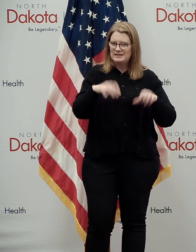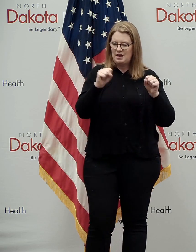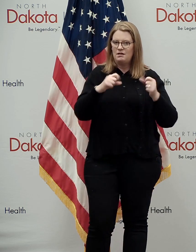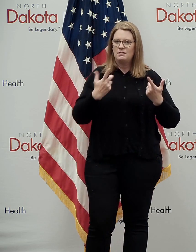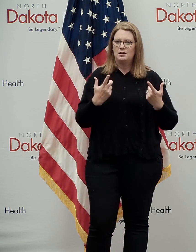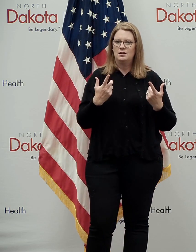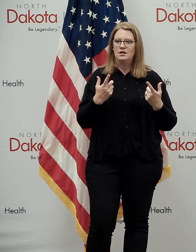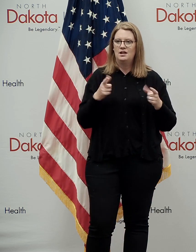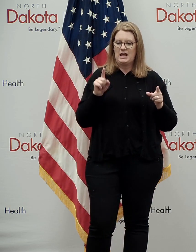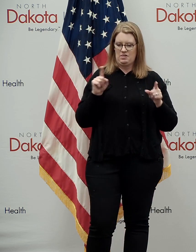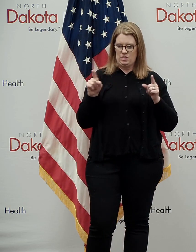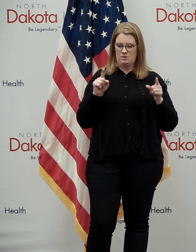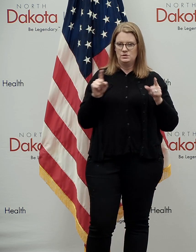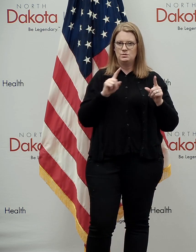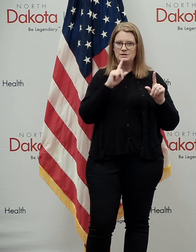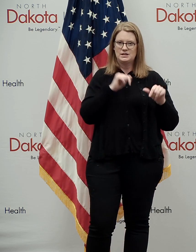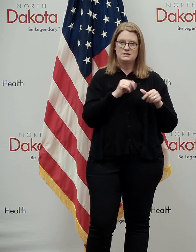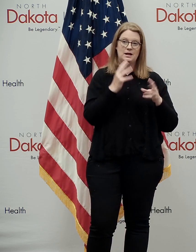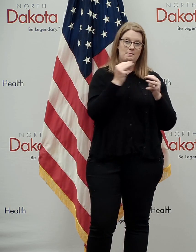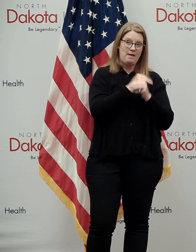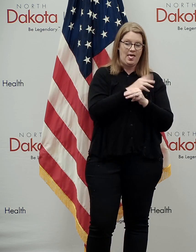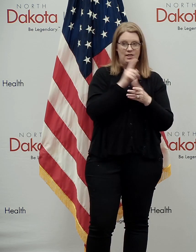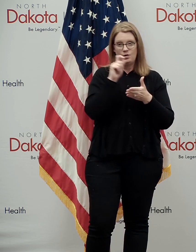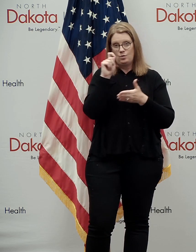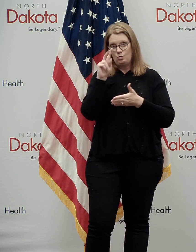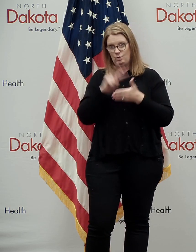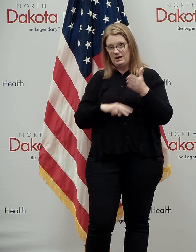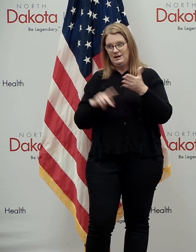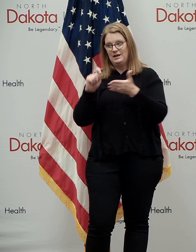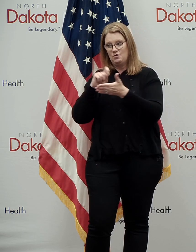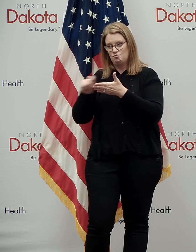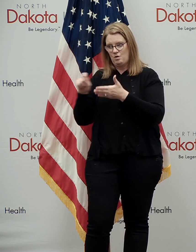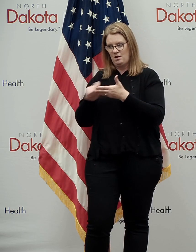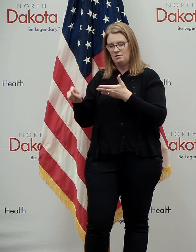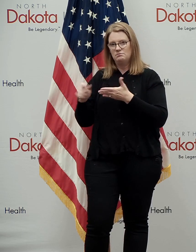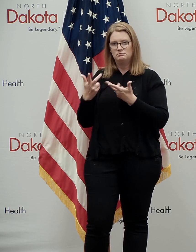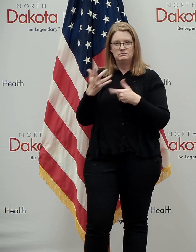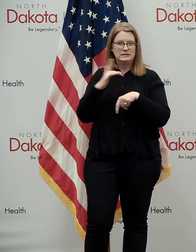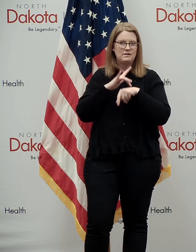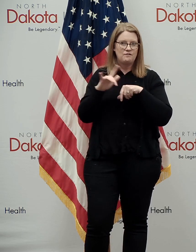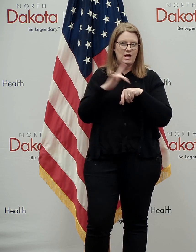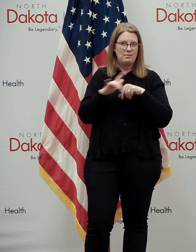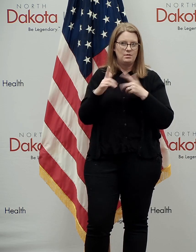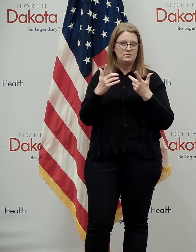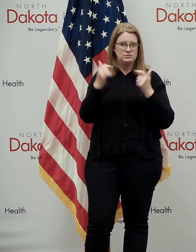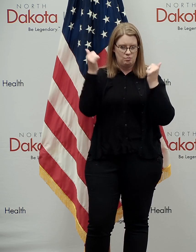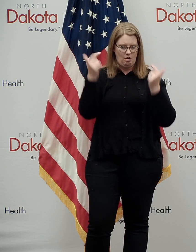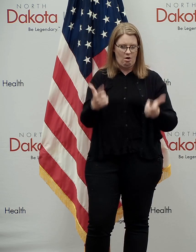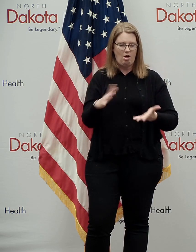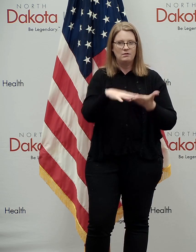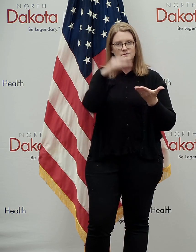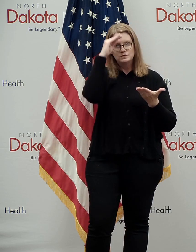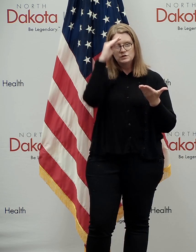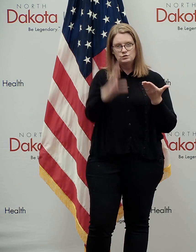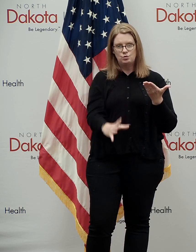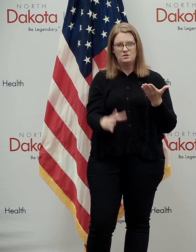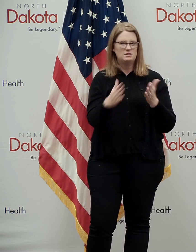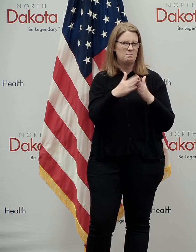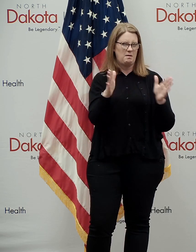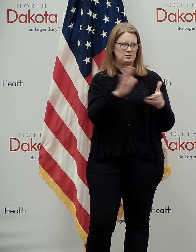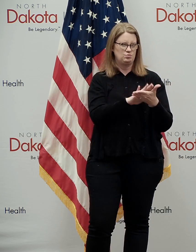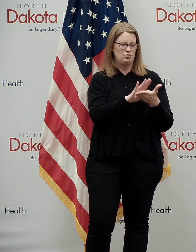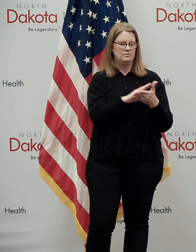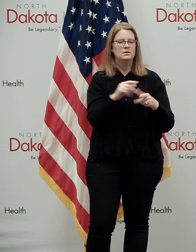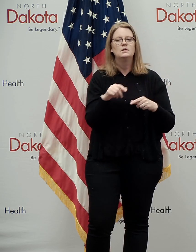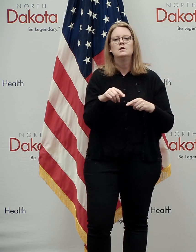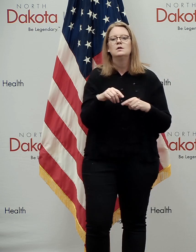results of those tests in math, reading, and writing is available to each of our public school students. That interim